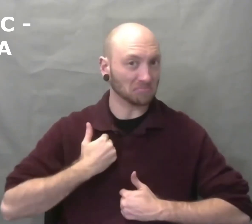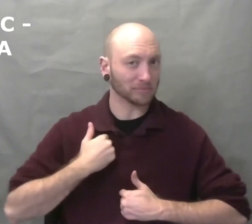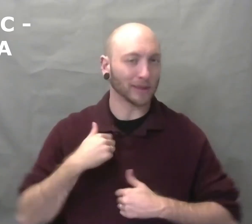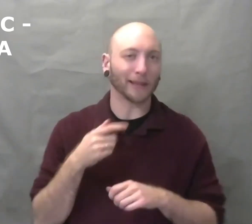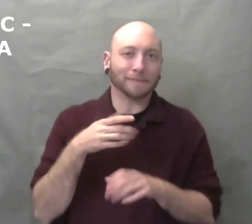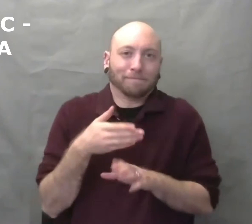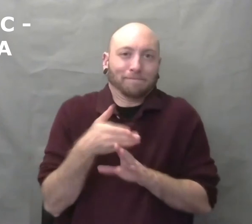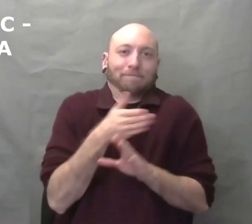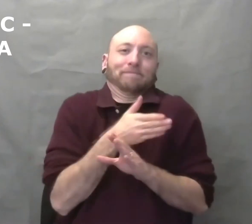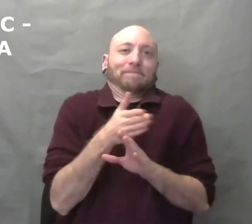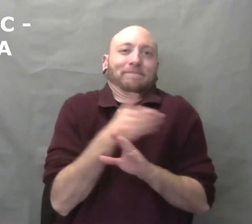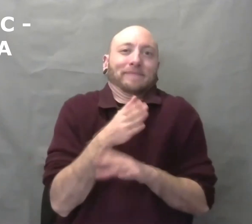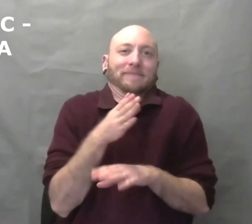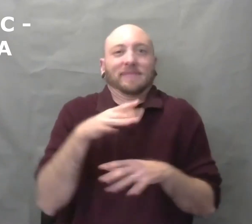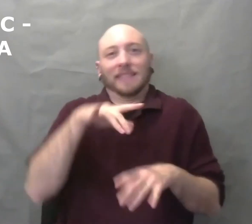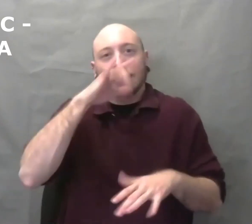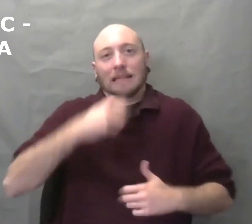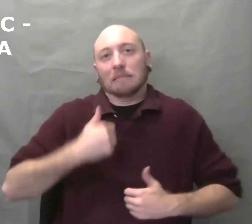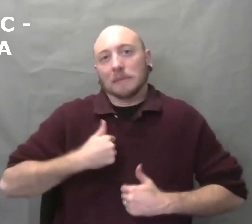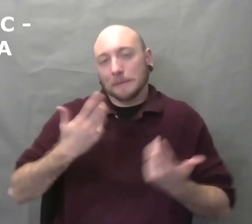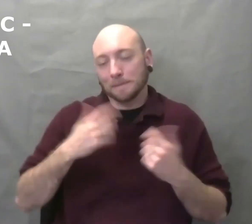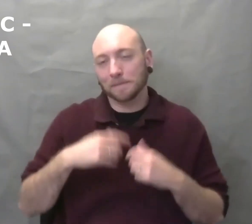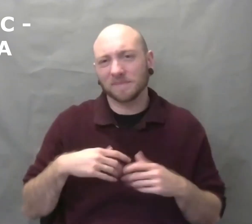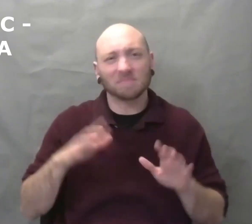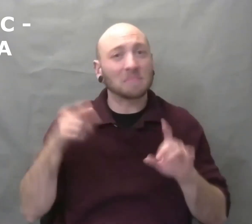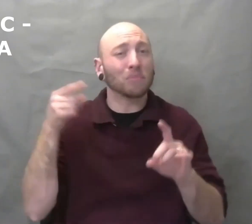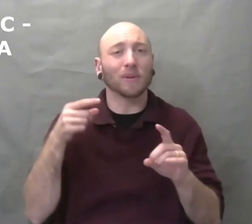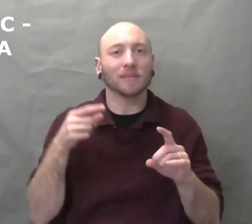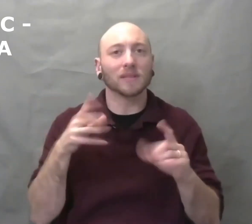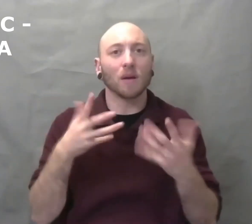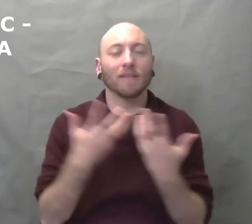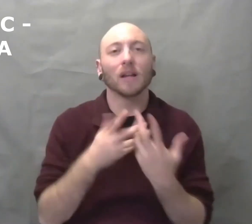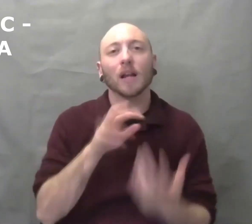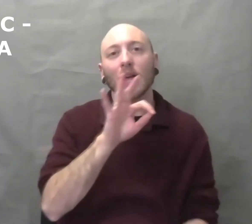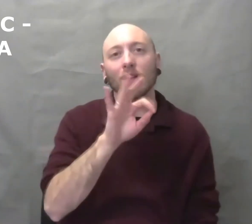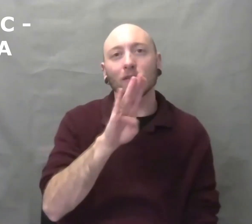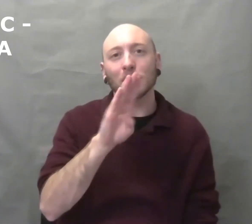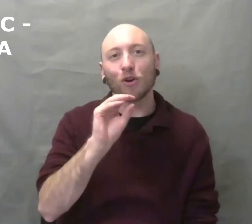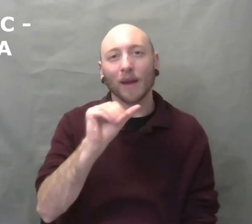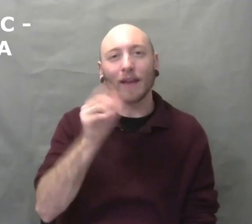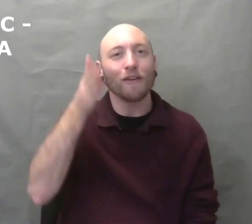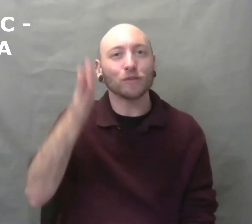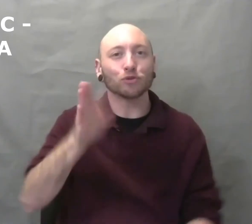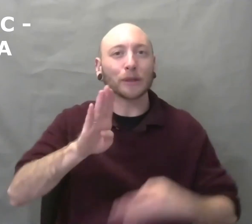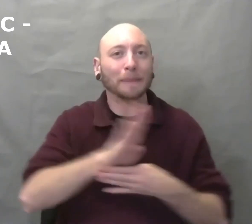kinds of stuff to fit in with group. Uh, FBLA, which is the Future Business Leaders of America, only because I was a great